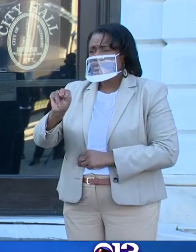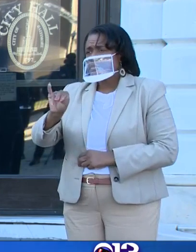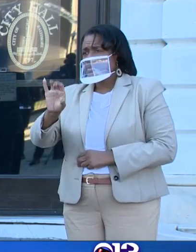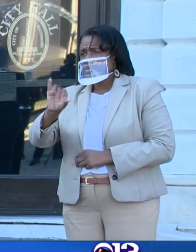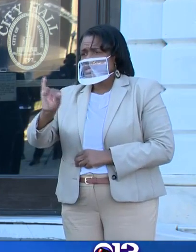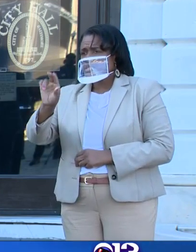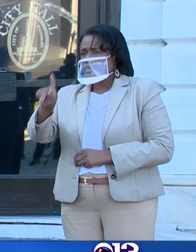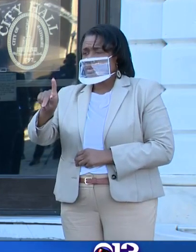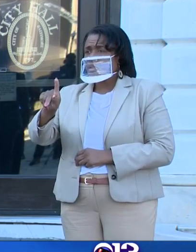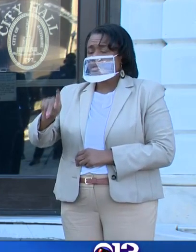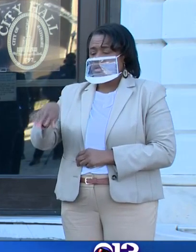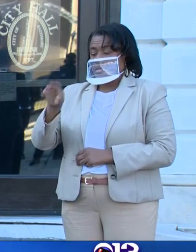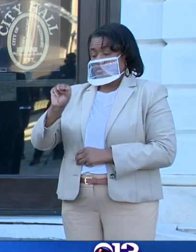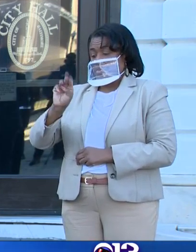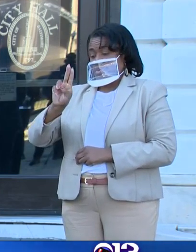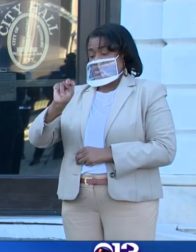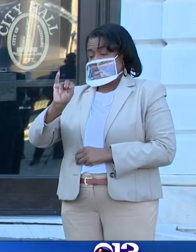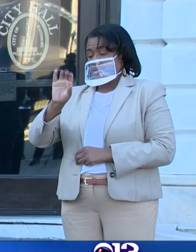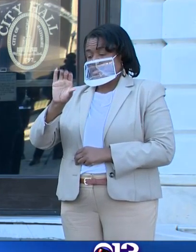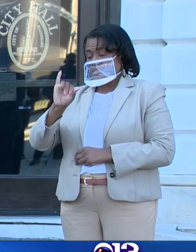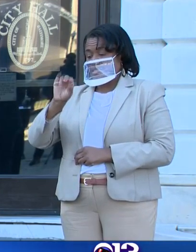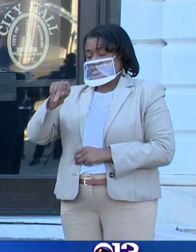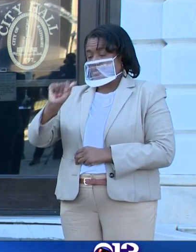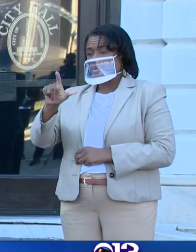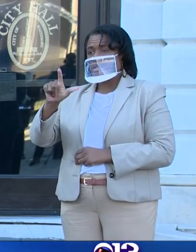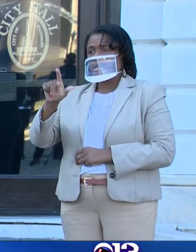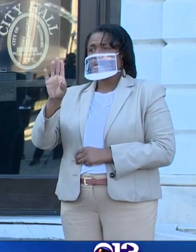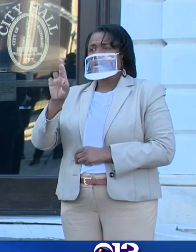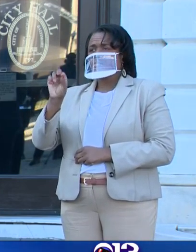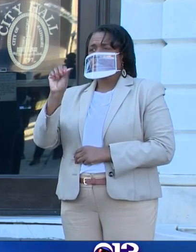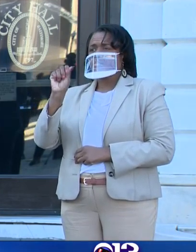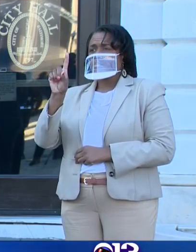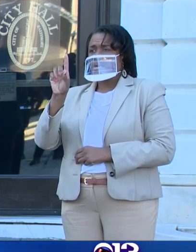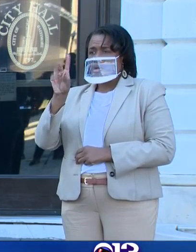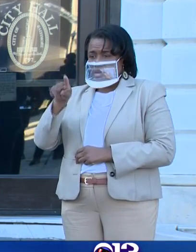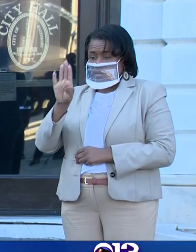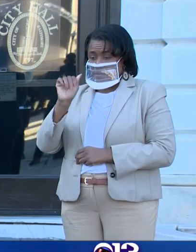to close the digital divide and position our city for the future.